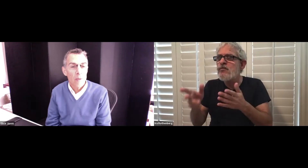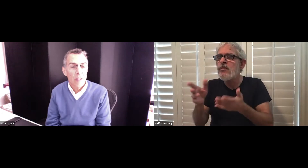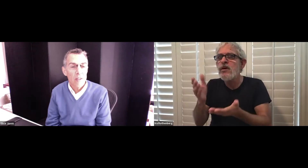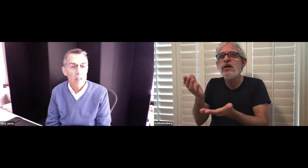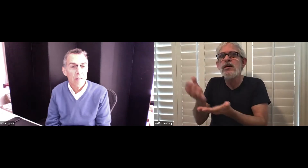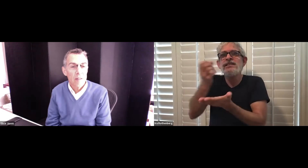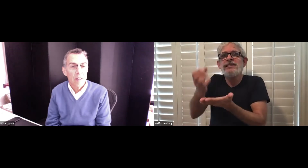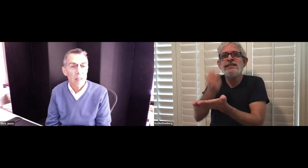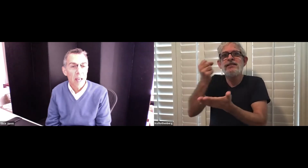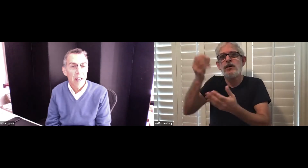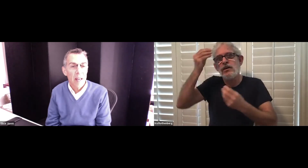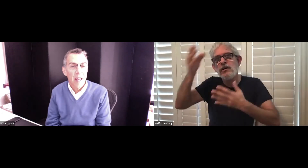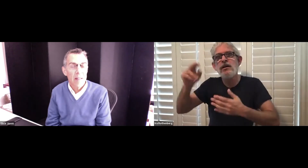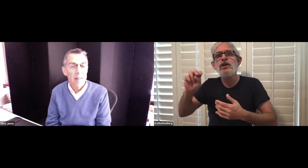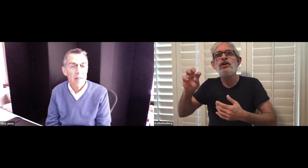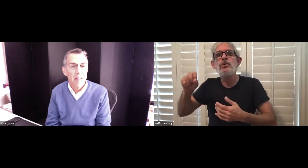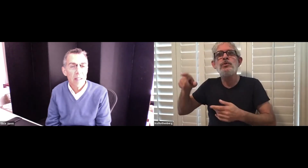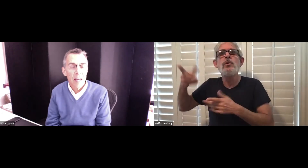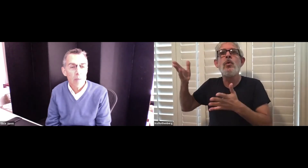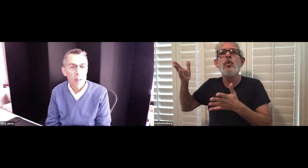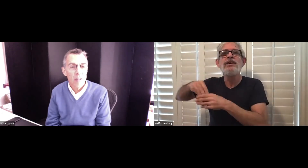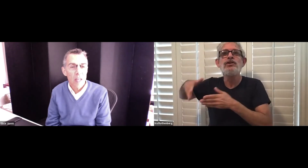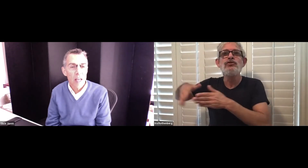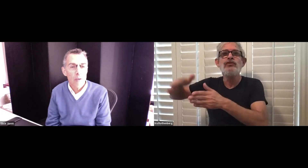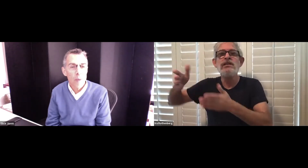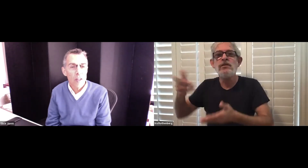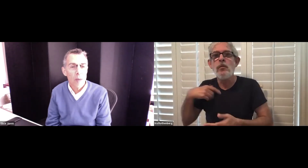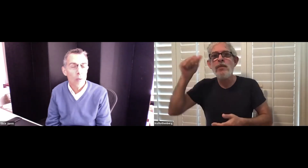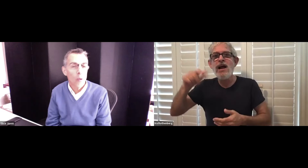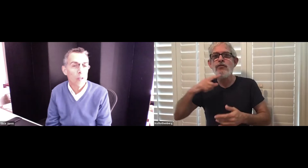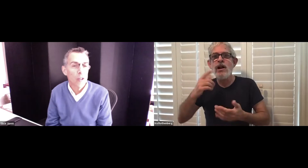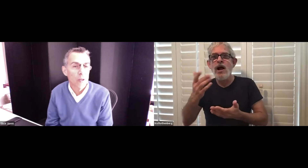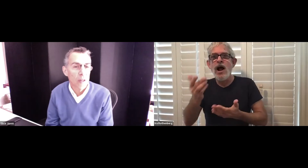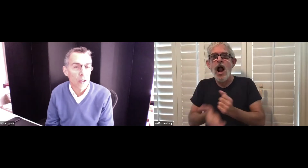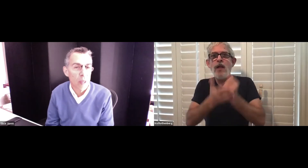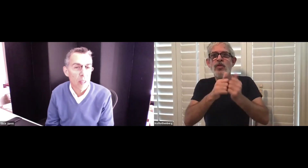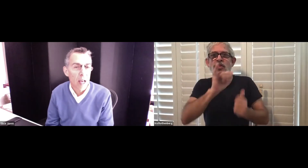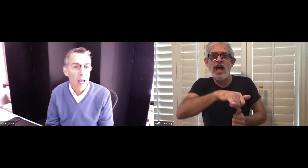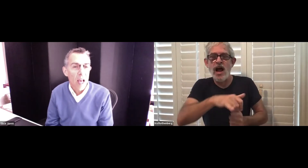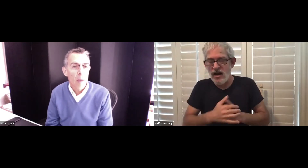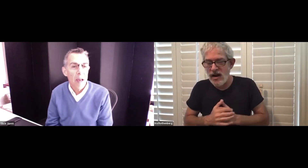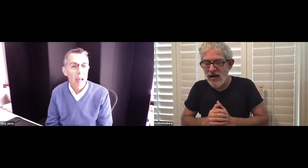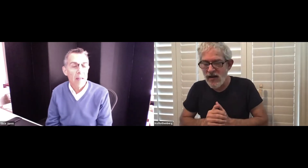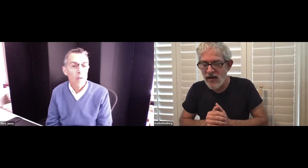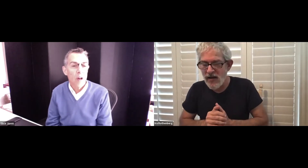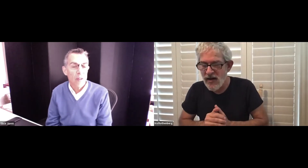listen and get as best as he can information about what was the news on the street. And my aunt would often help out with